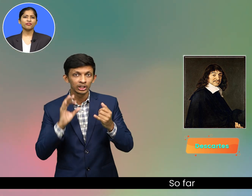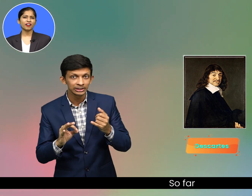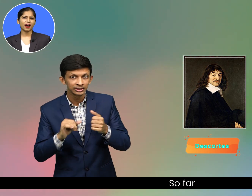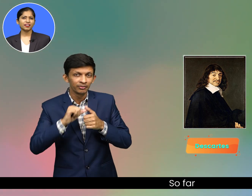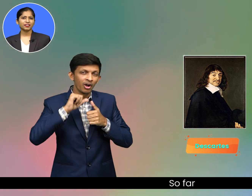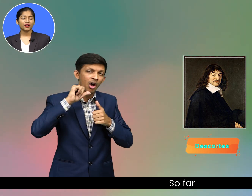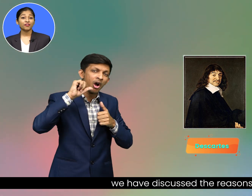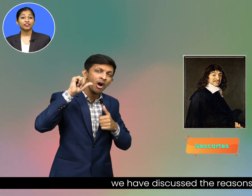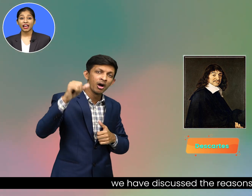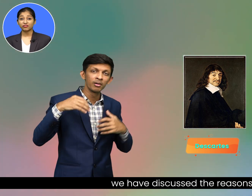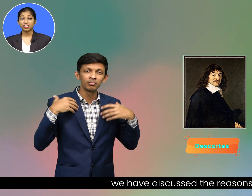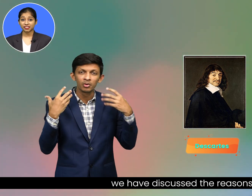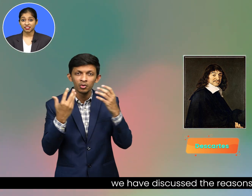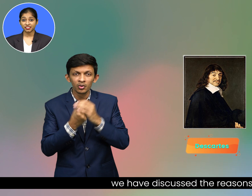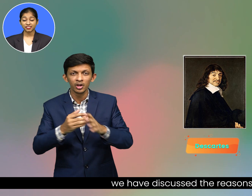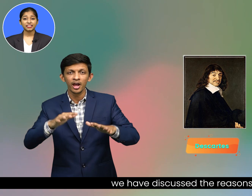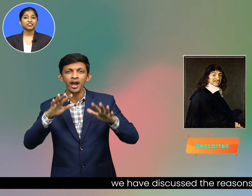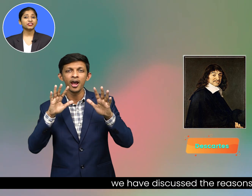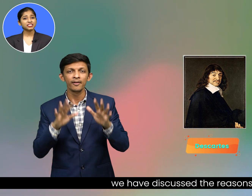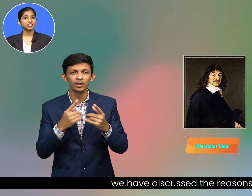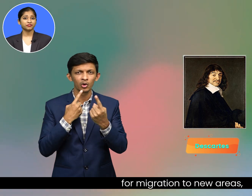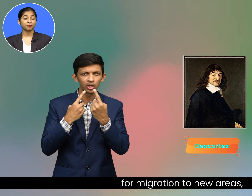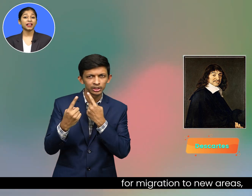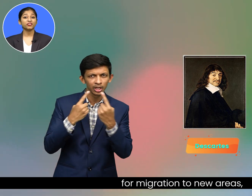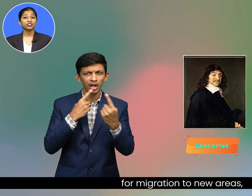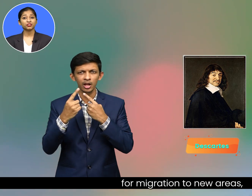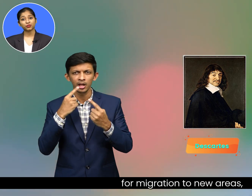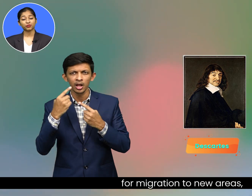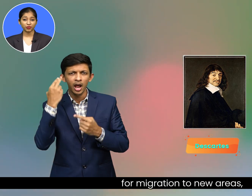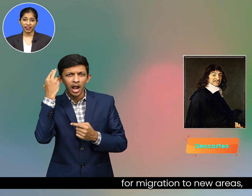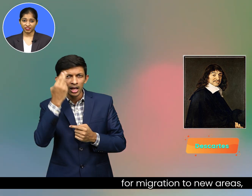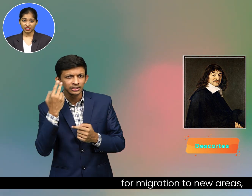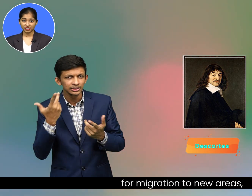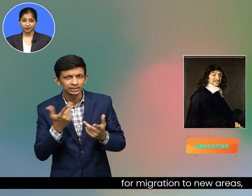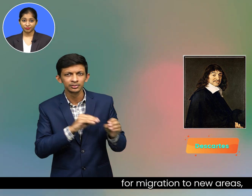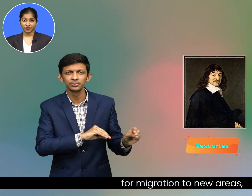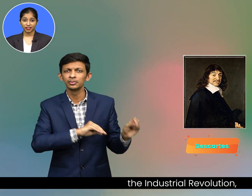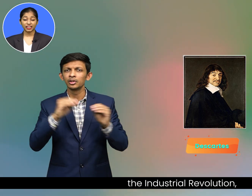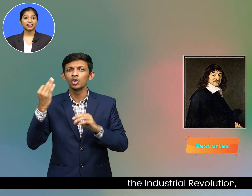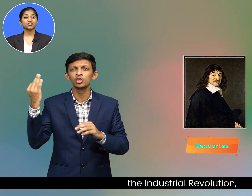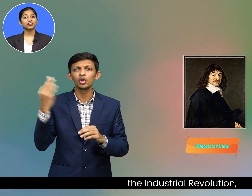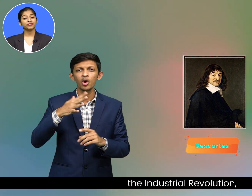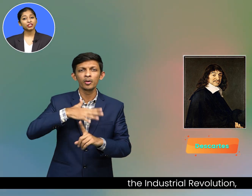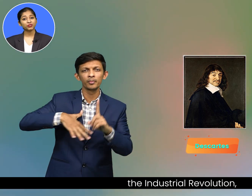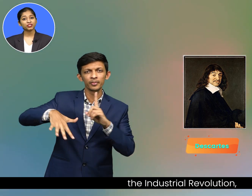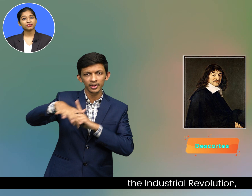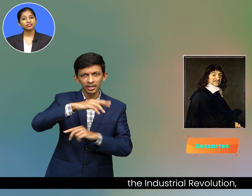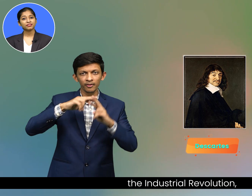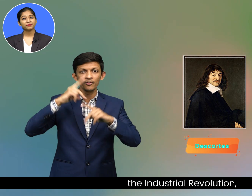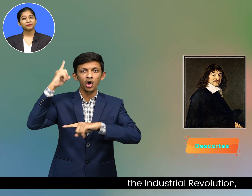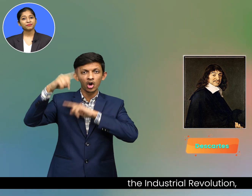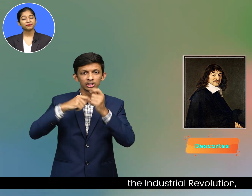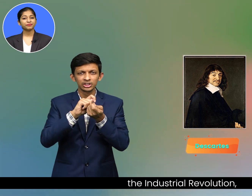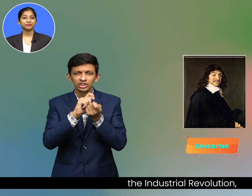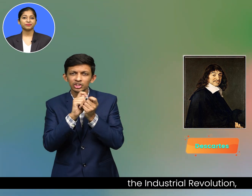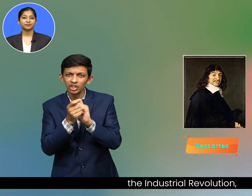So far, we have discussed the reasons for migration to new areas, the Industrial Revolution,